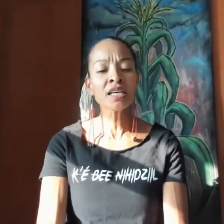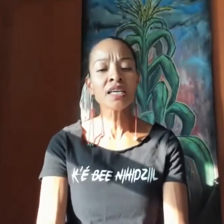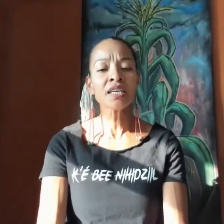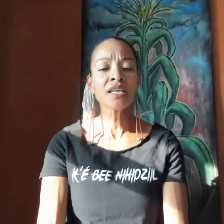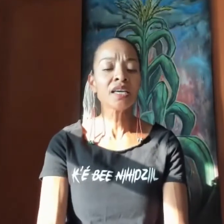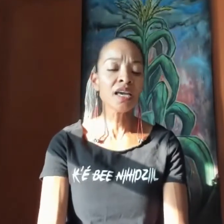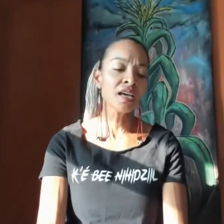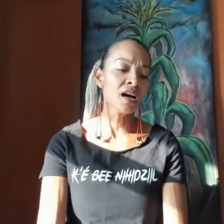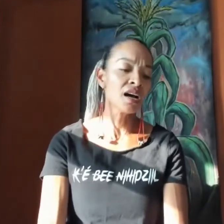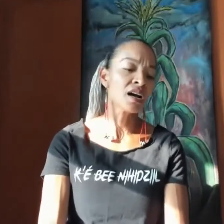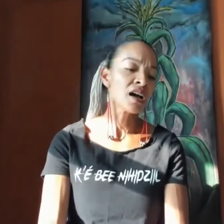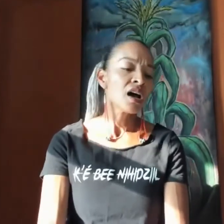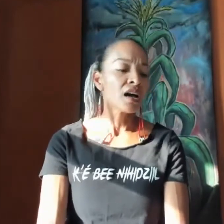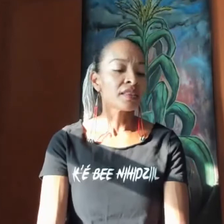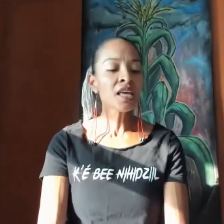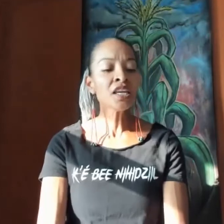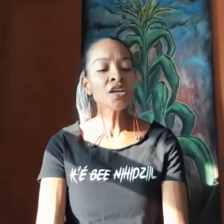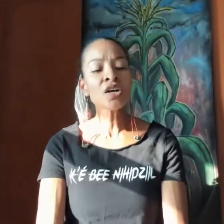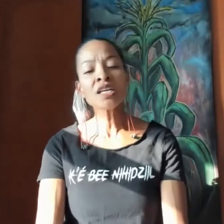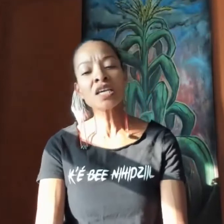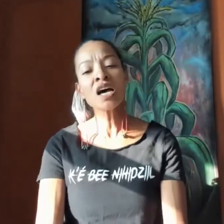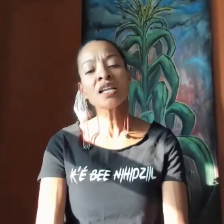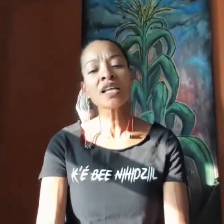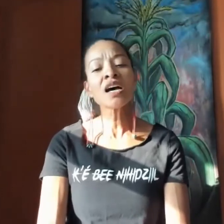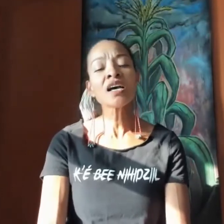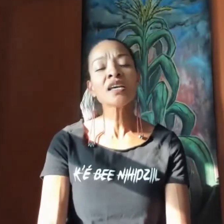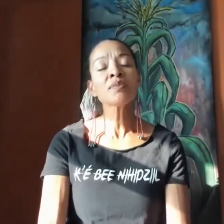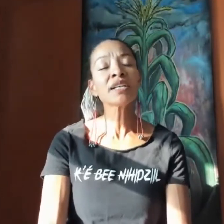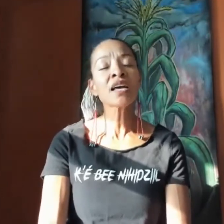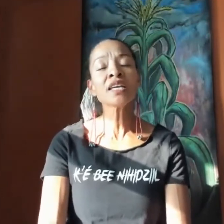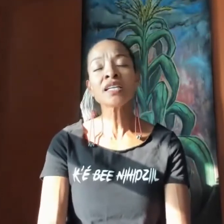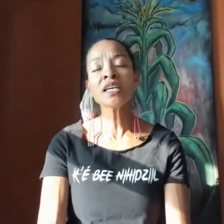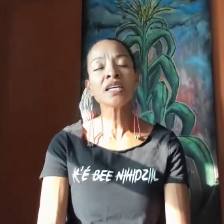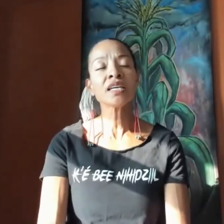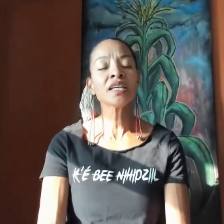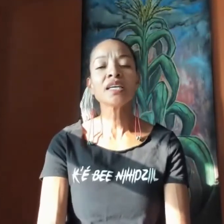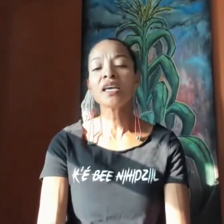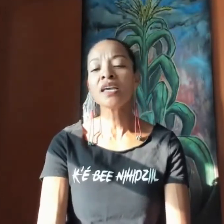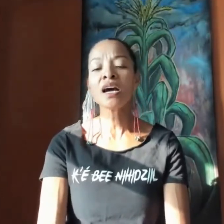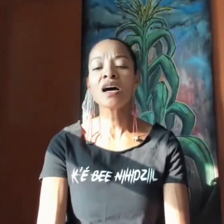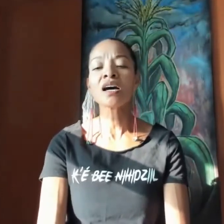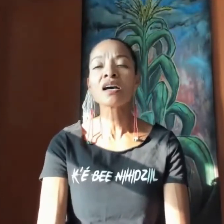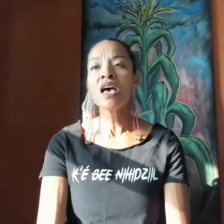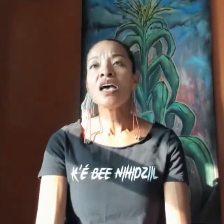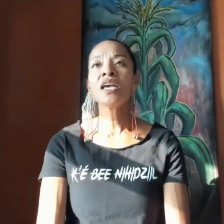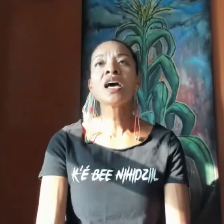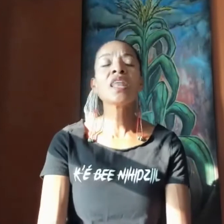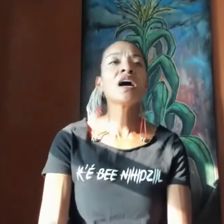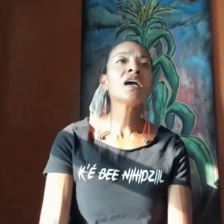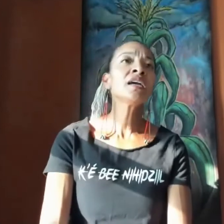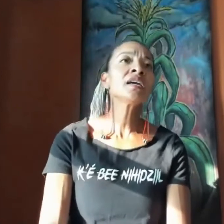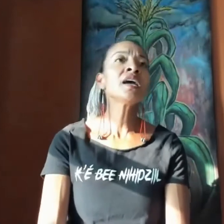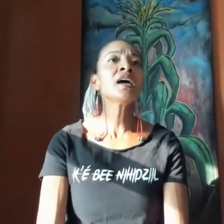tanikli I heya. Ateni on its asa e bistanikli I heya. Heya